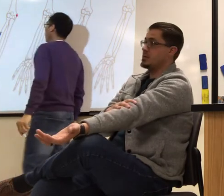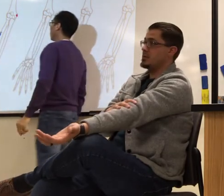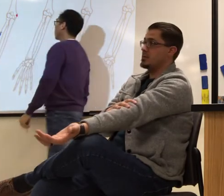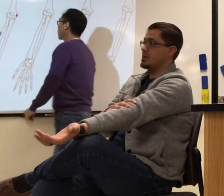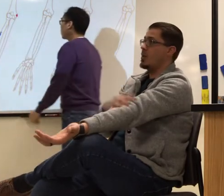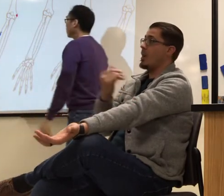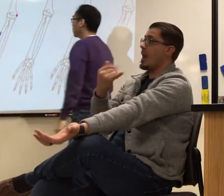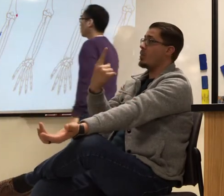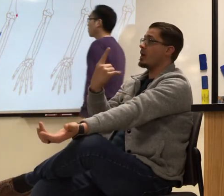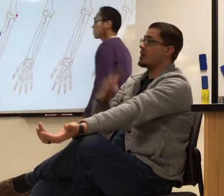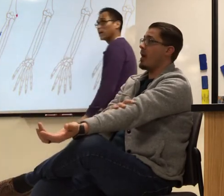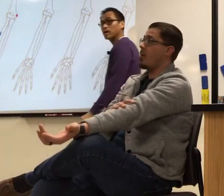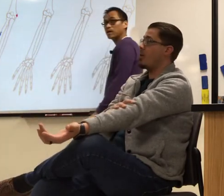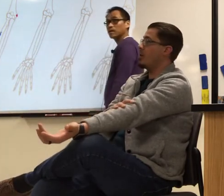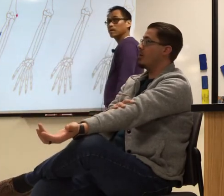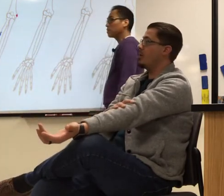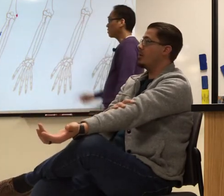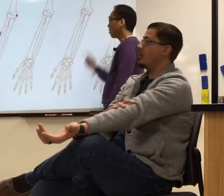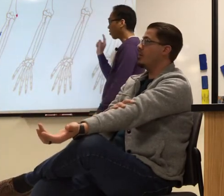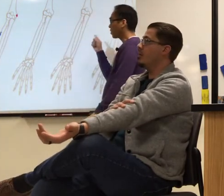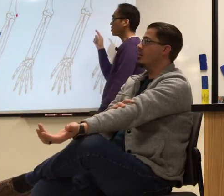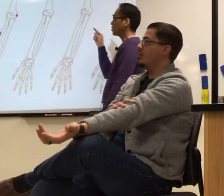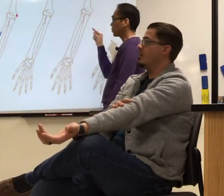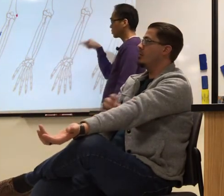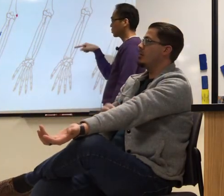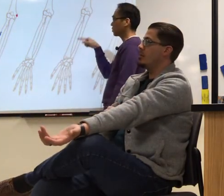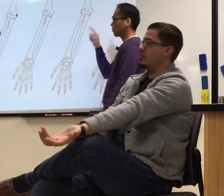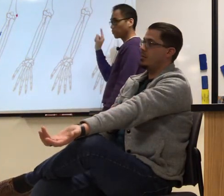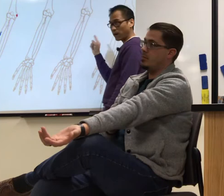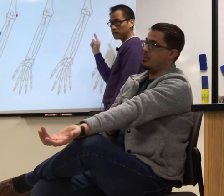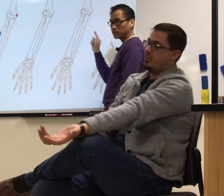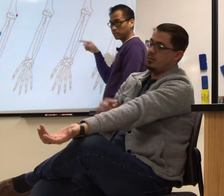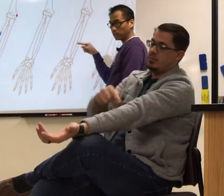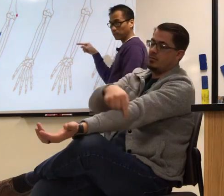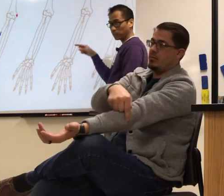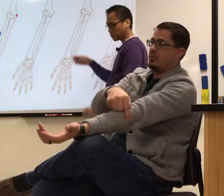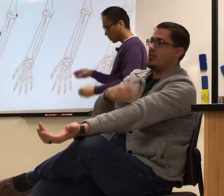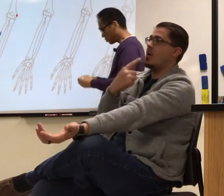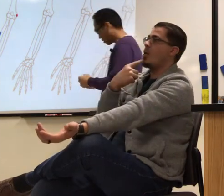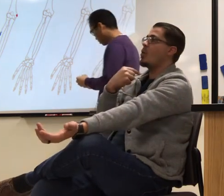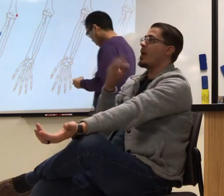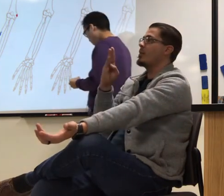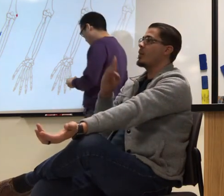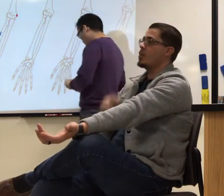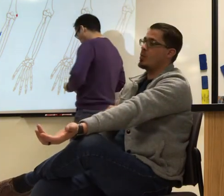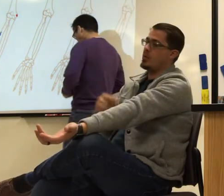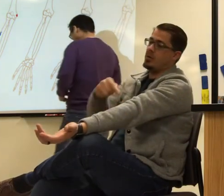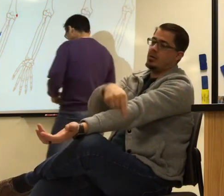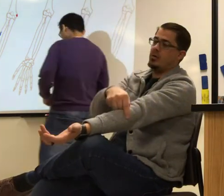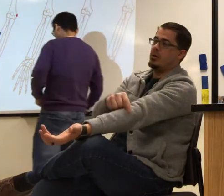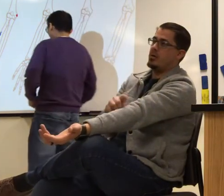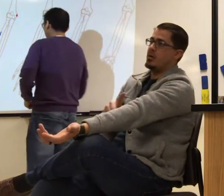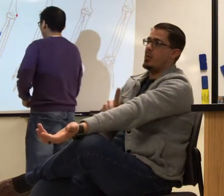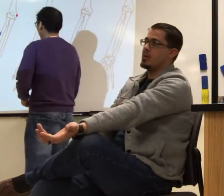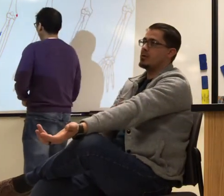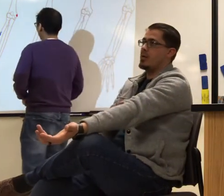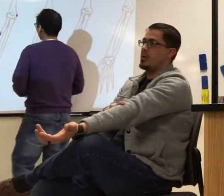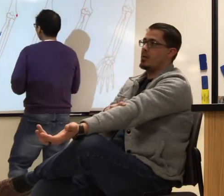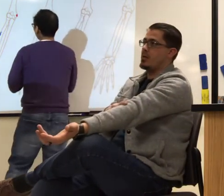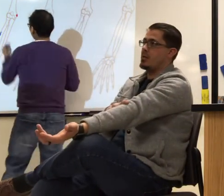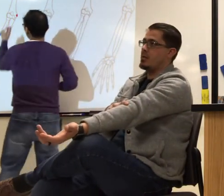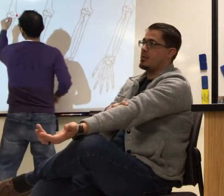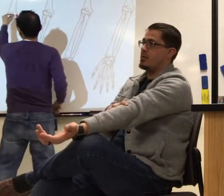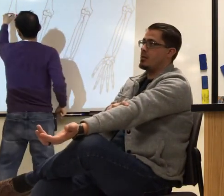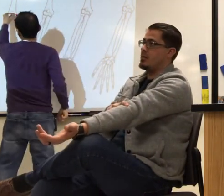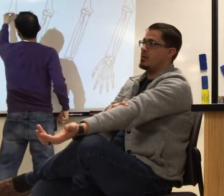right there. Okay. Origin to insertion, from red to blue. So I want to draw a muscle that goes from one to the other.